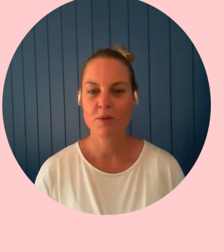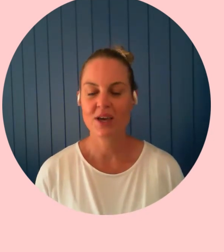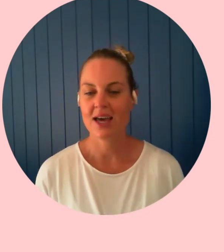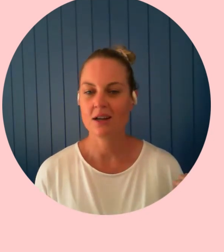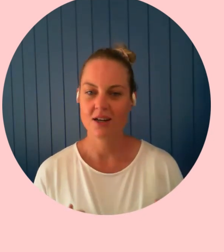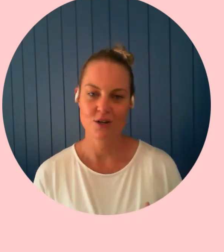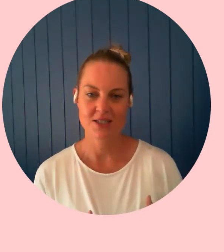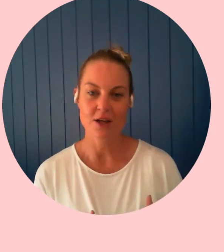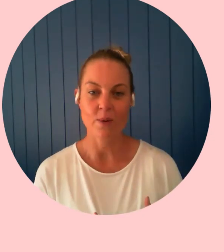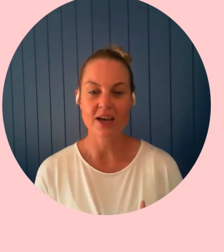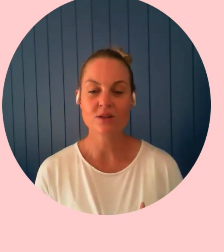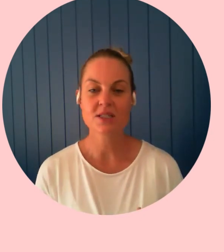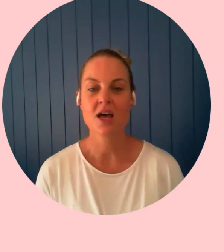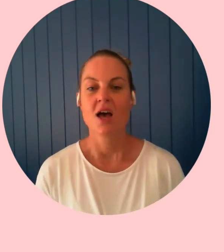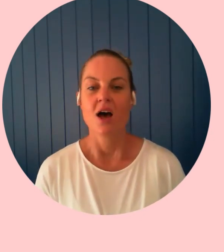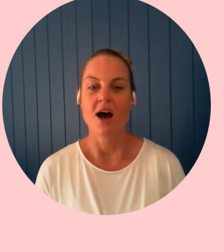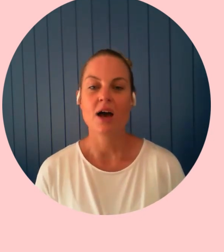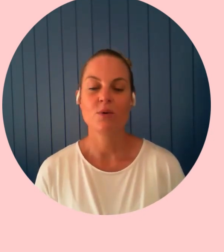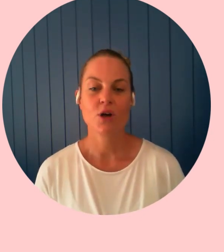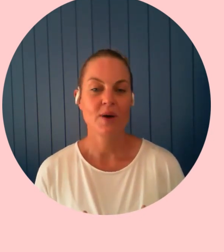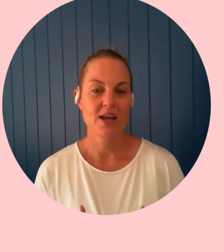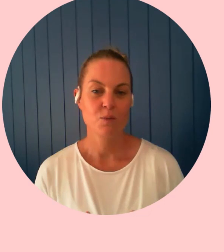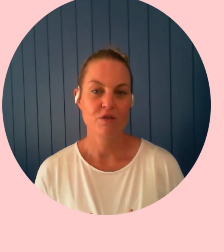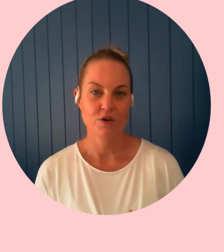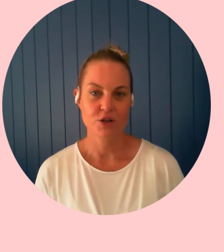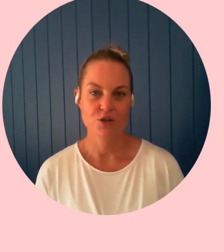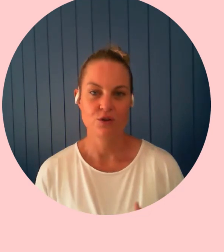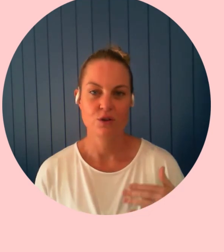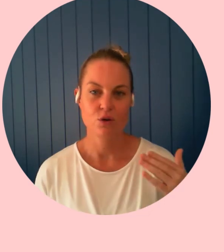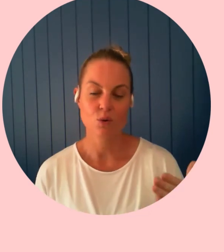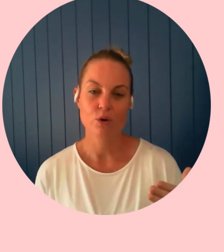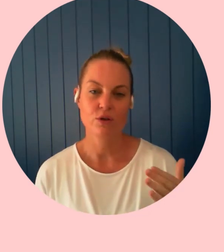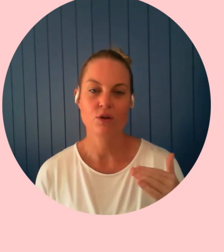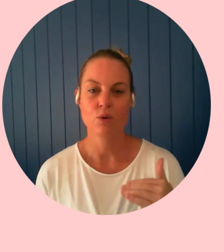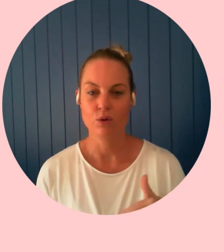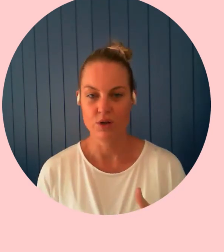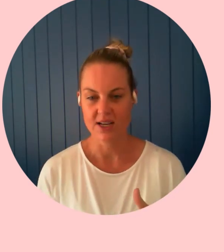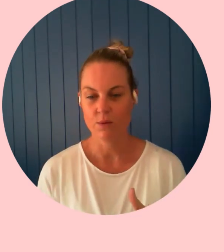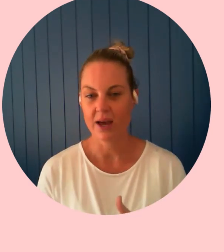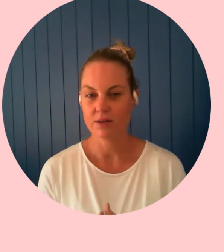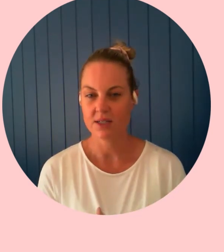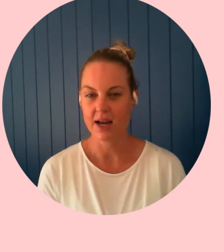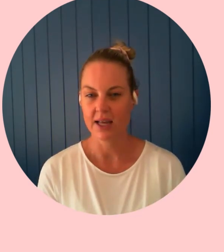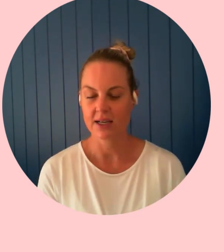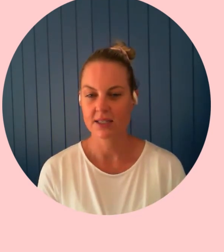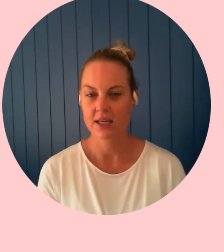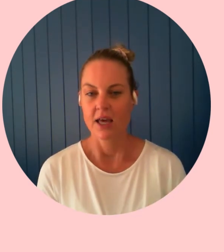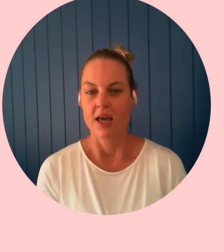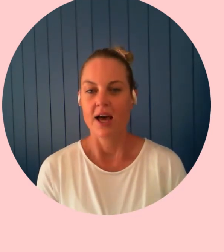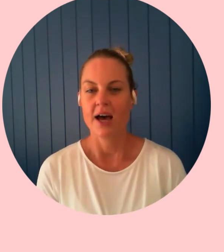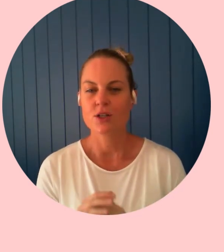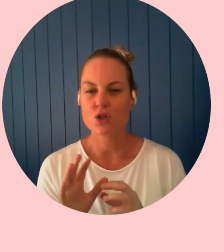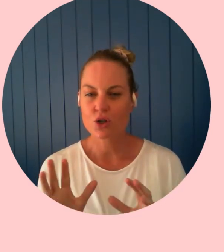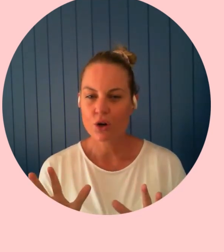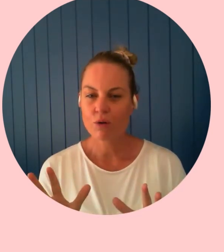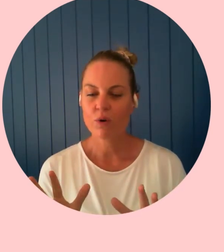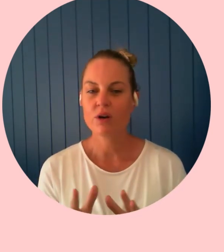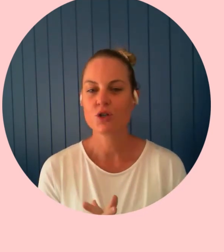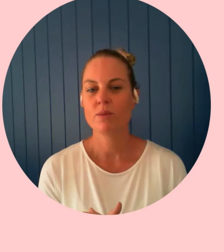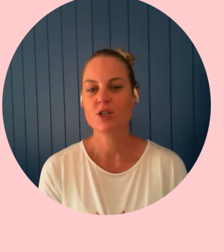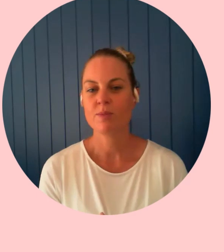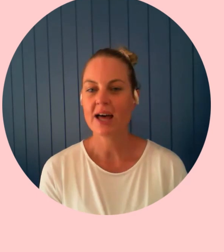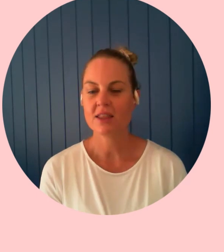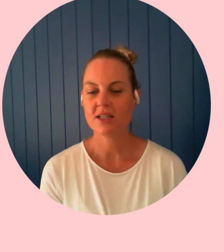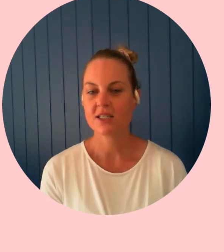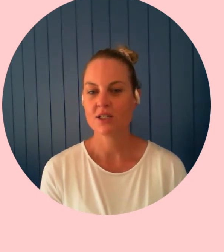I'm located in New South Wales, I would go ahead and refer to the Northern or New South Wales dialects. Don't worry too